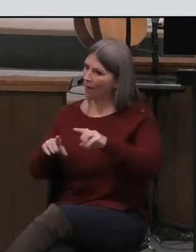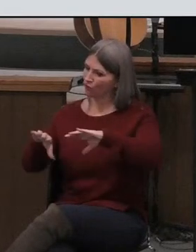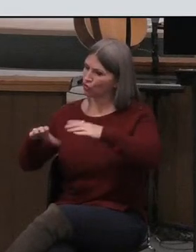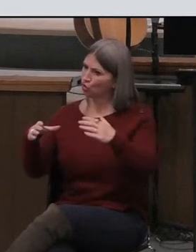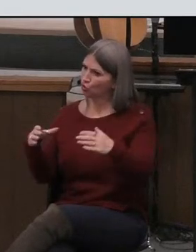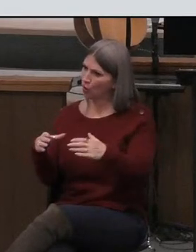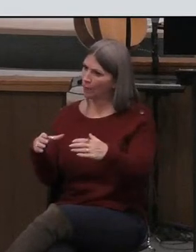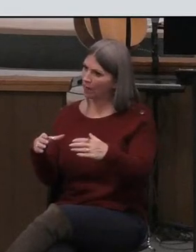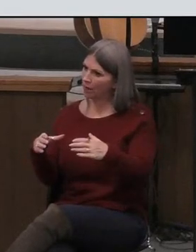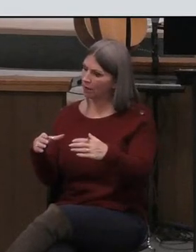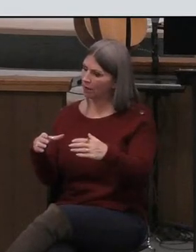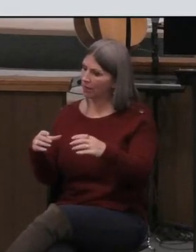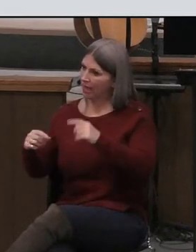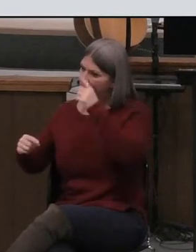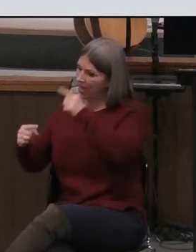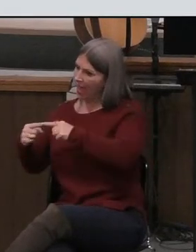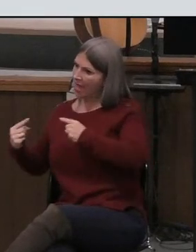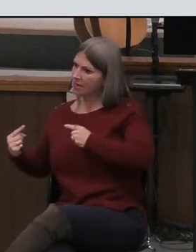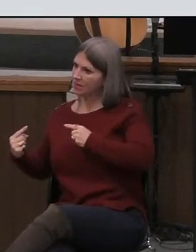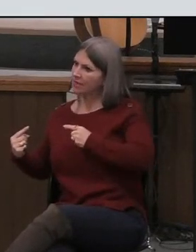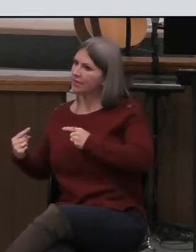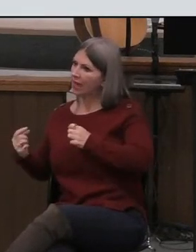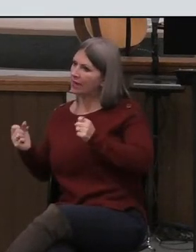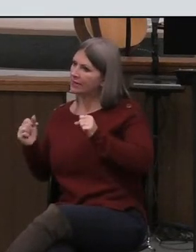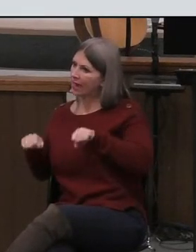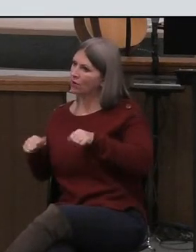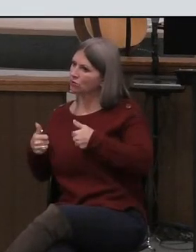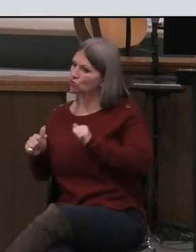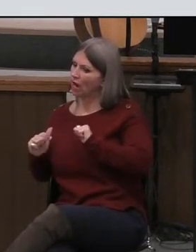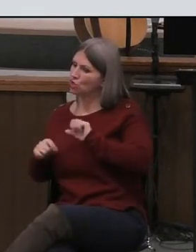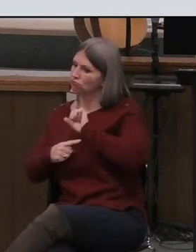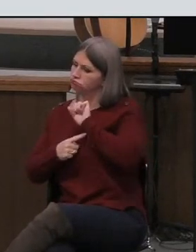to move to destroy the followers?